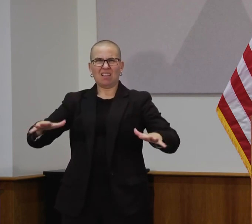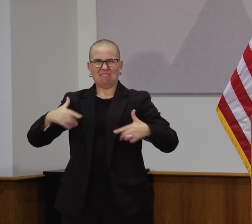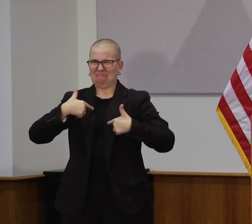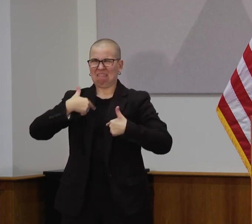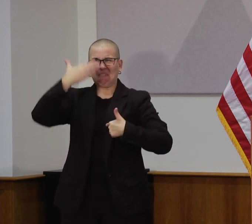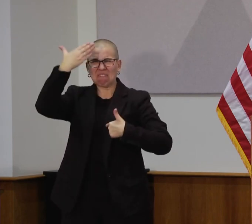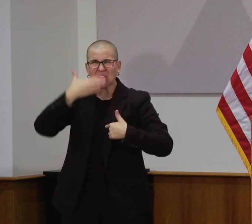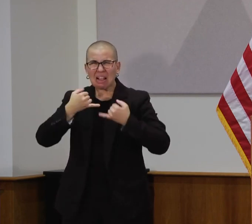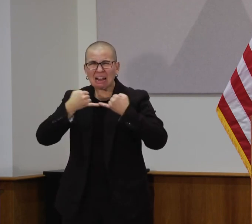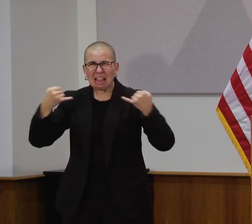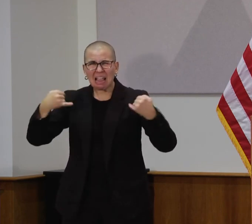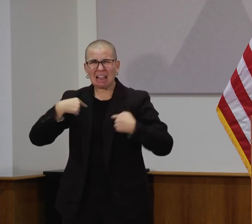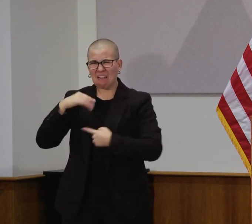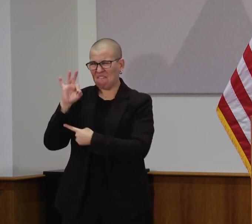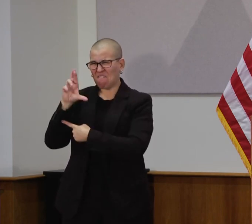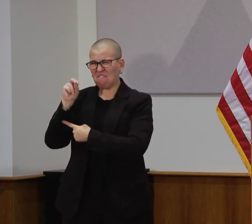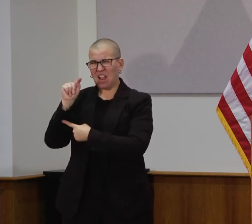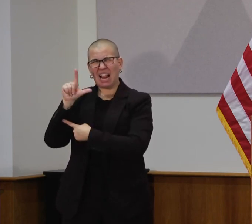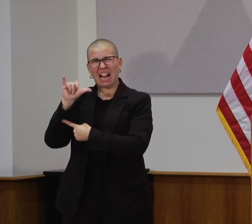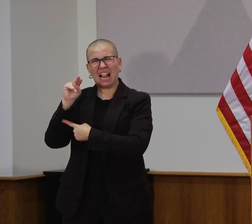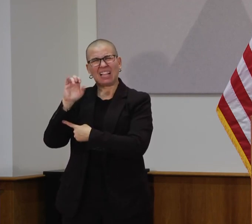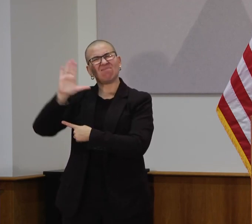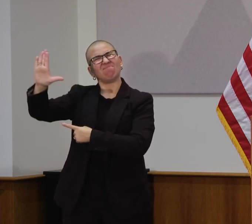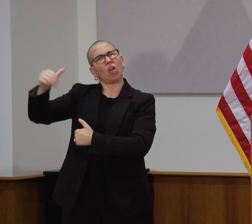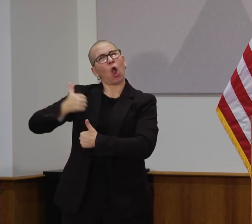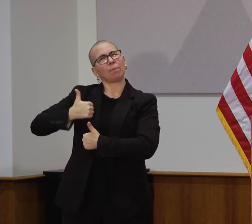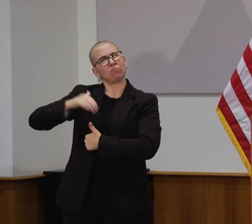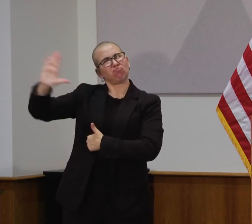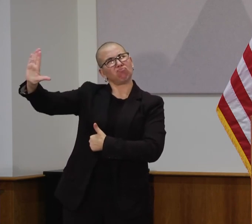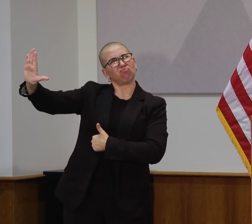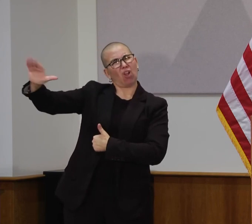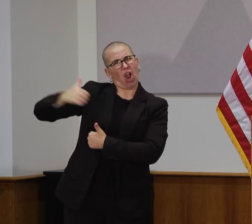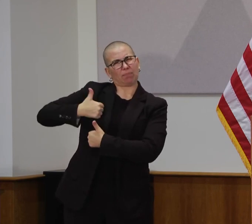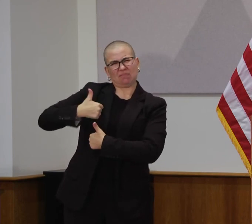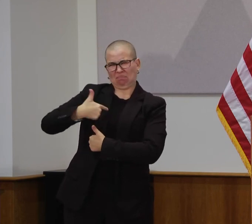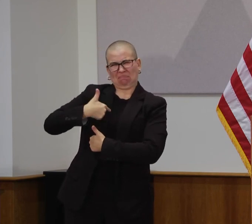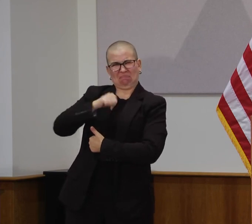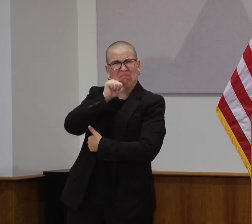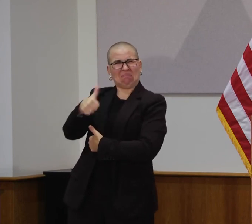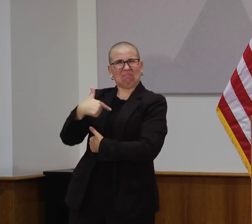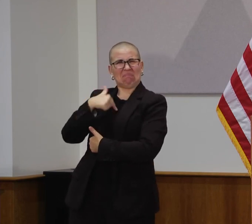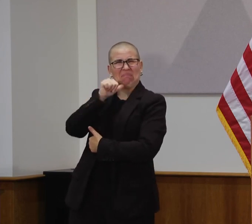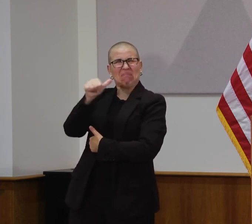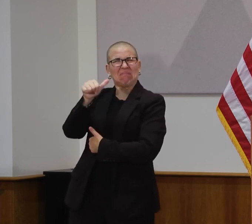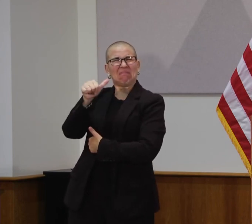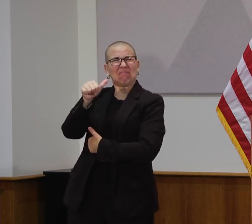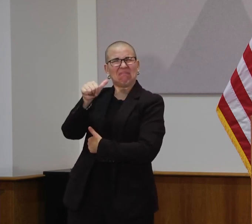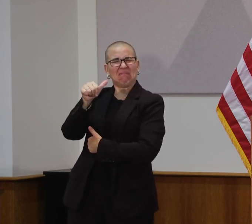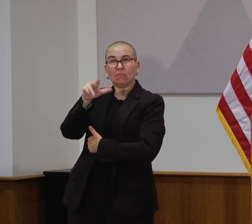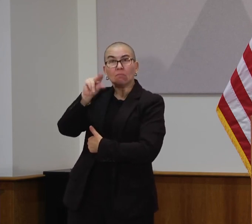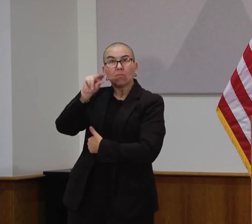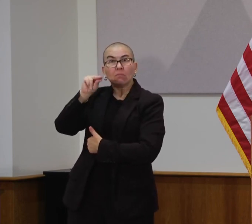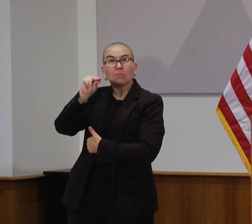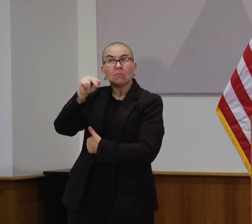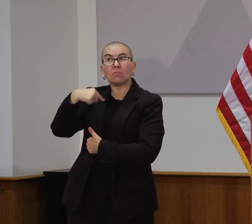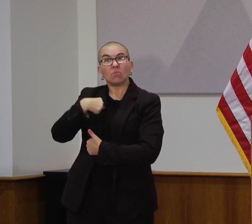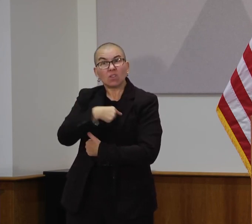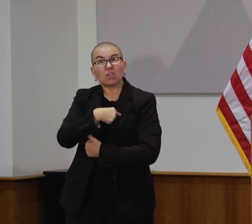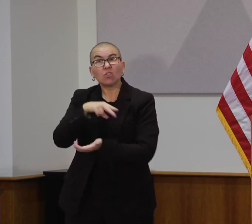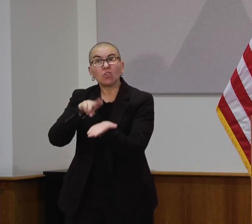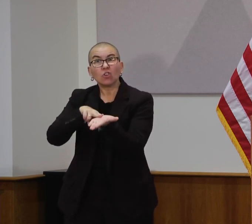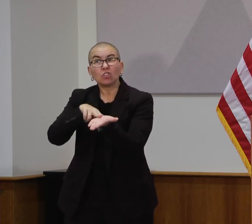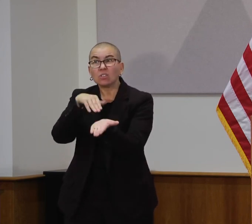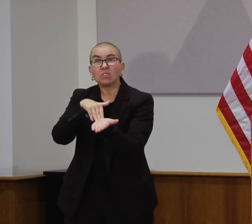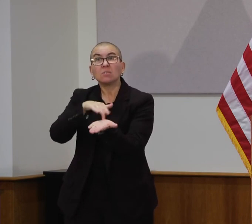that there's a second line of us waiting in the wings. Minnesota, we are your only line.